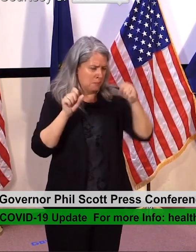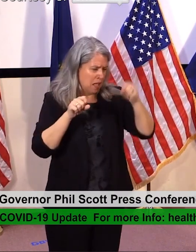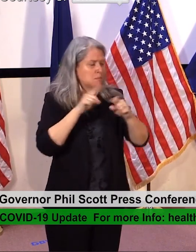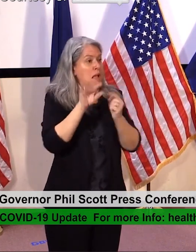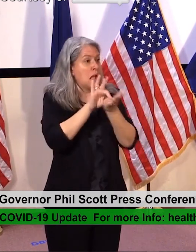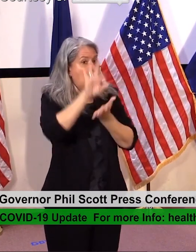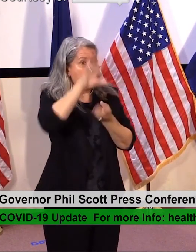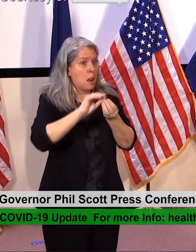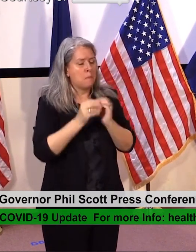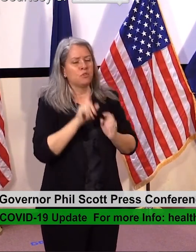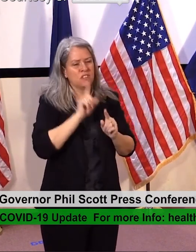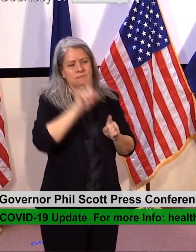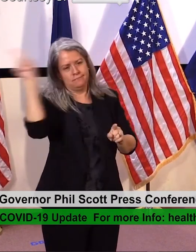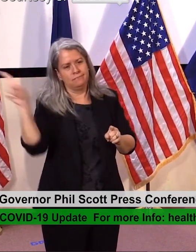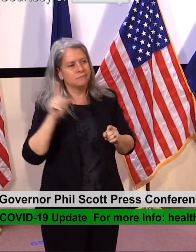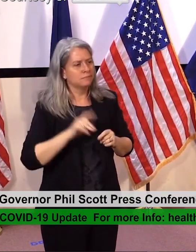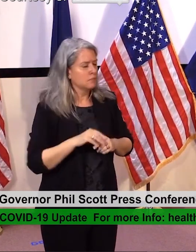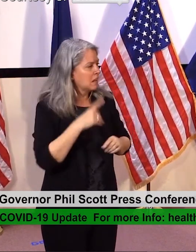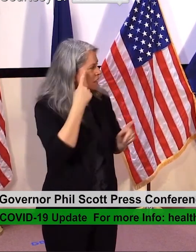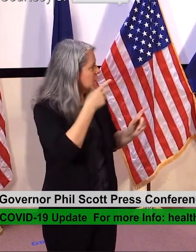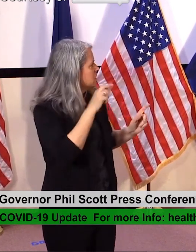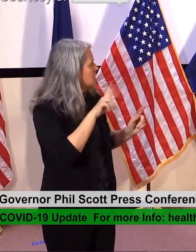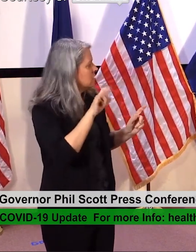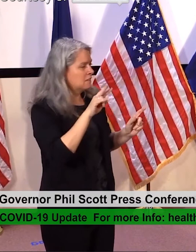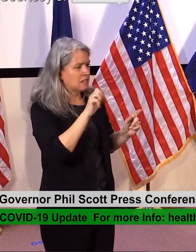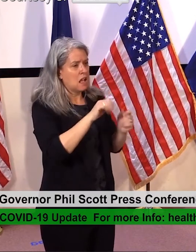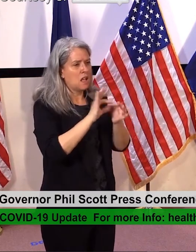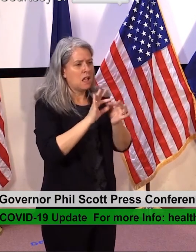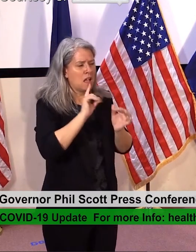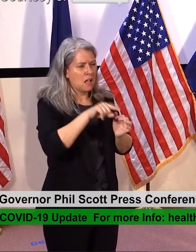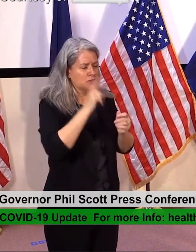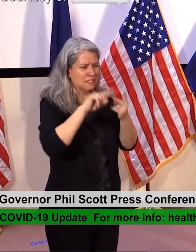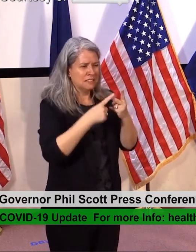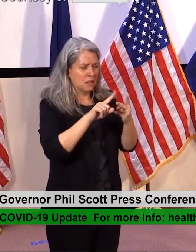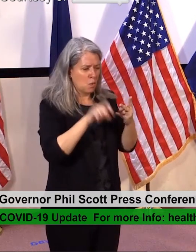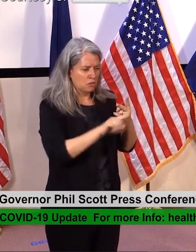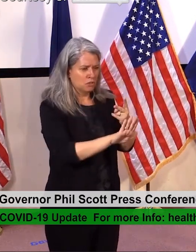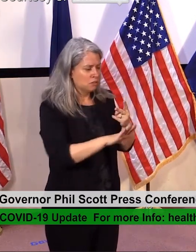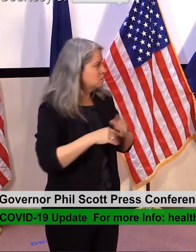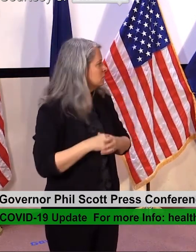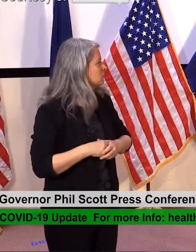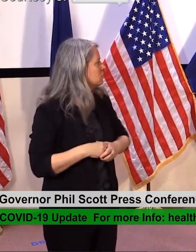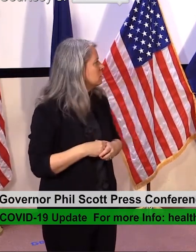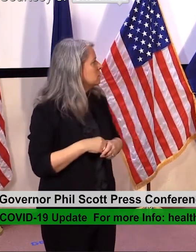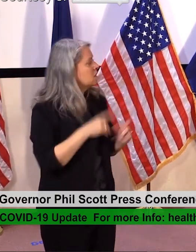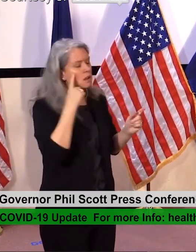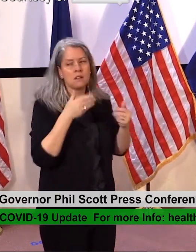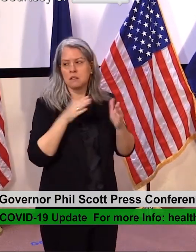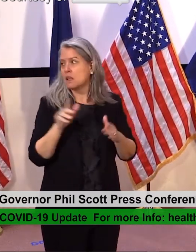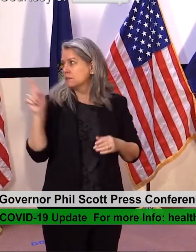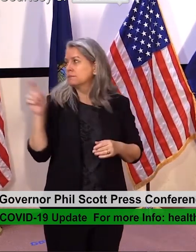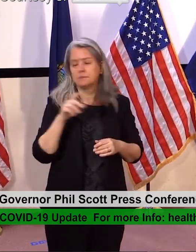Dr. Levine, can you do the second part of that question? Because I'm not sure if I have an answer to that. I'm going to let